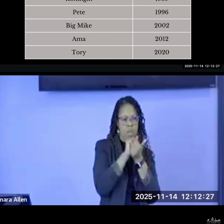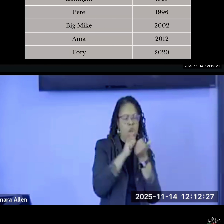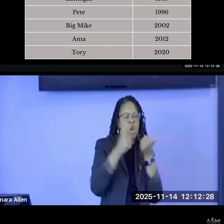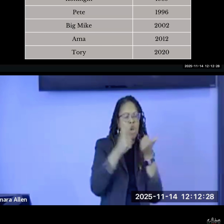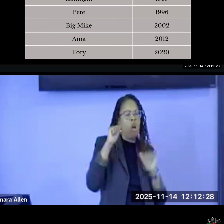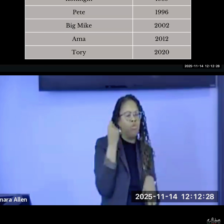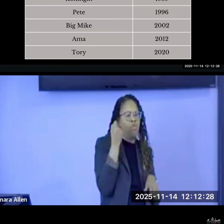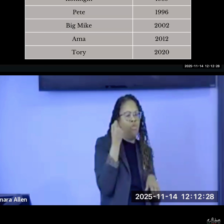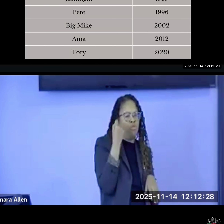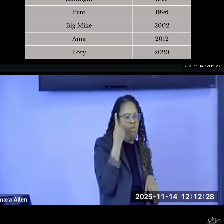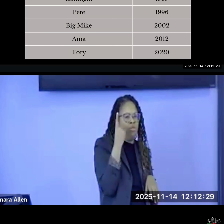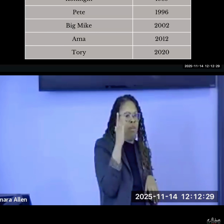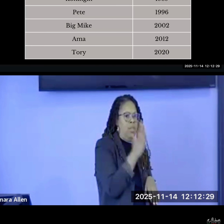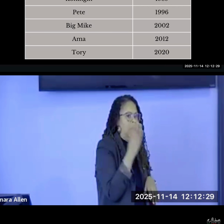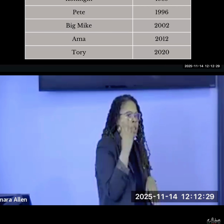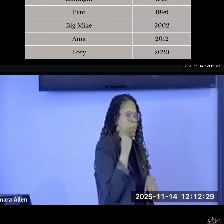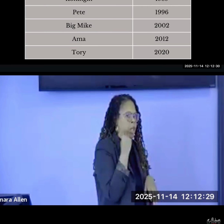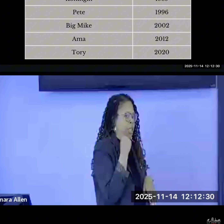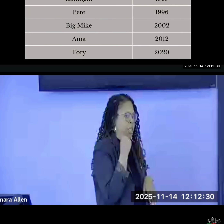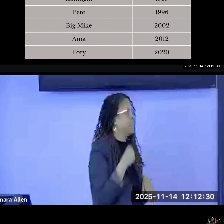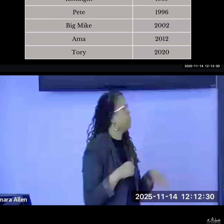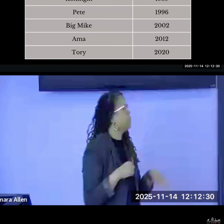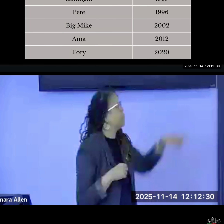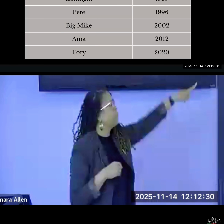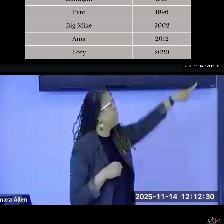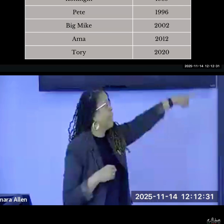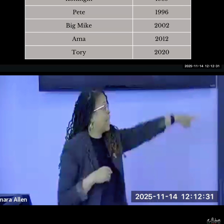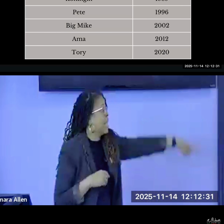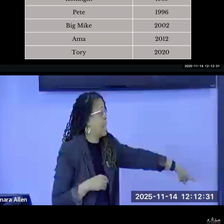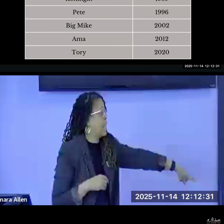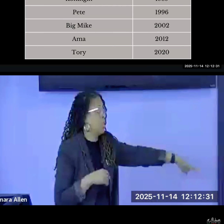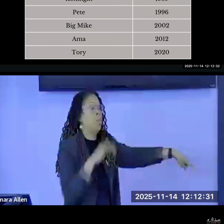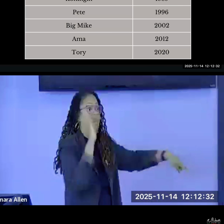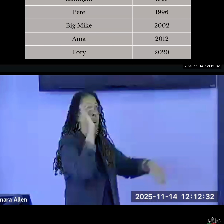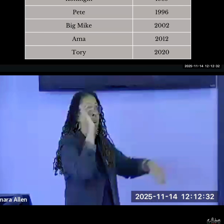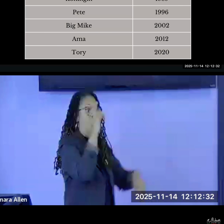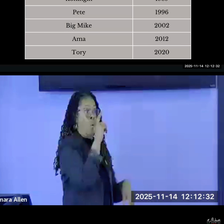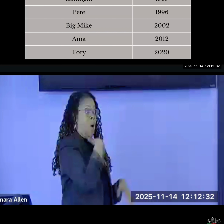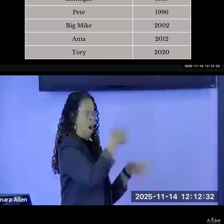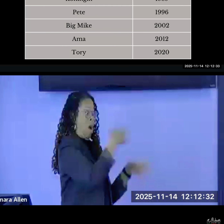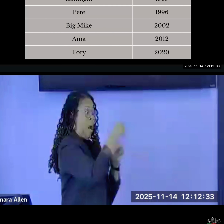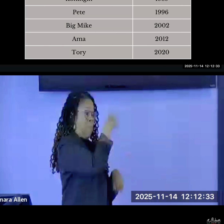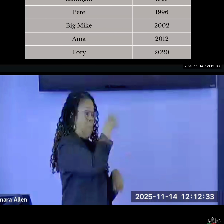their PowerPoint. These are raw, authentic stories from the participants.